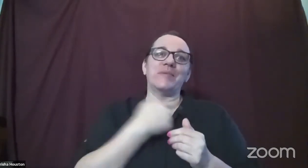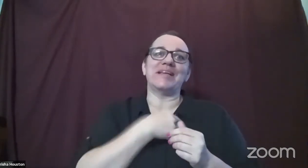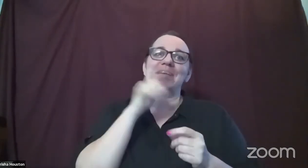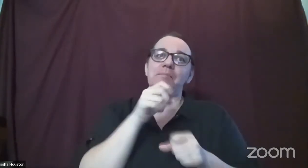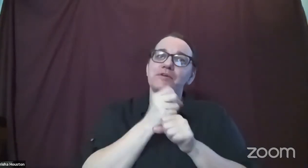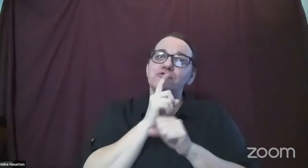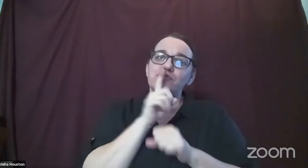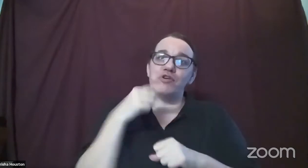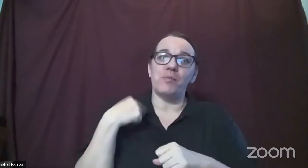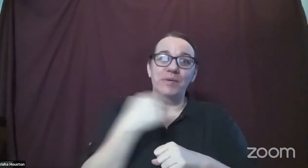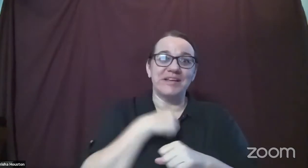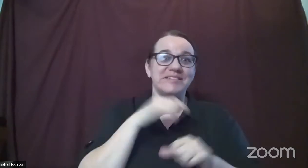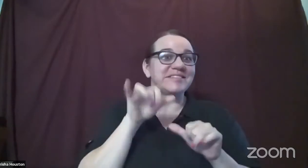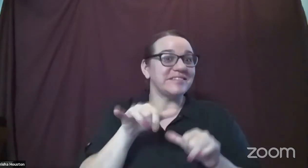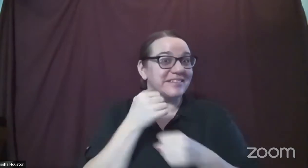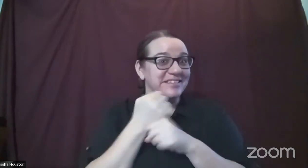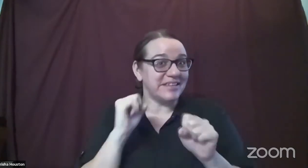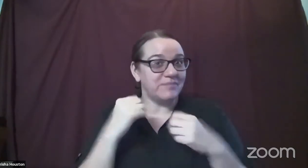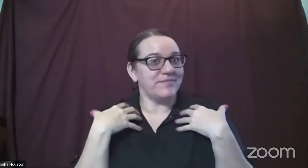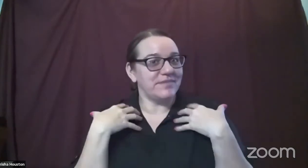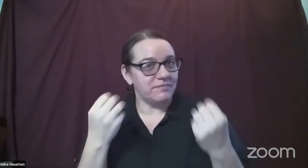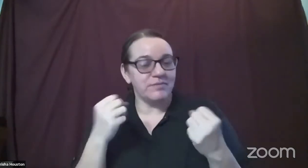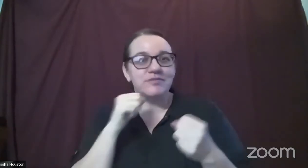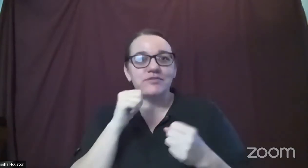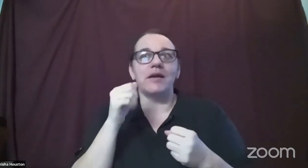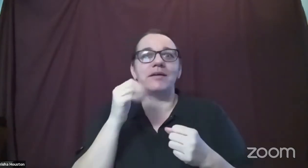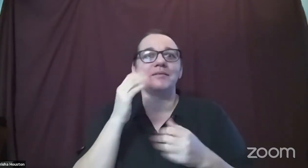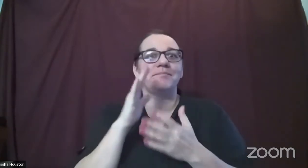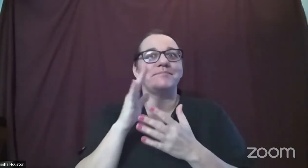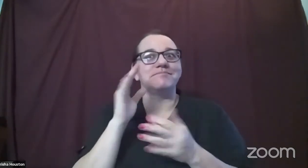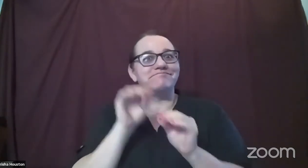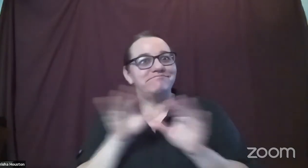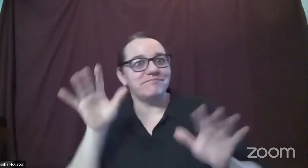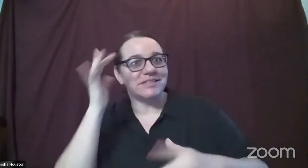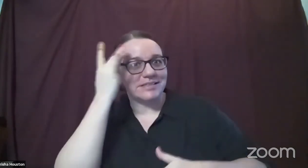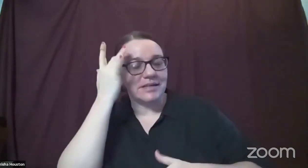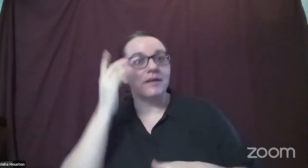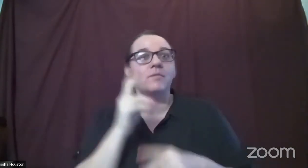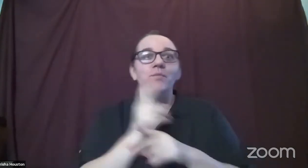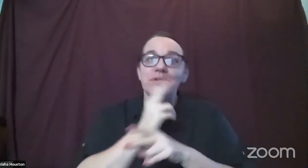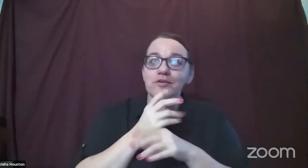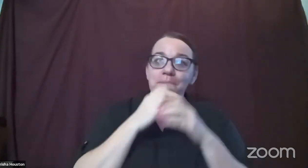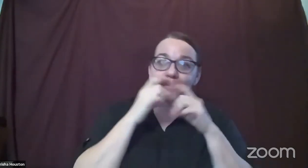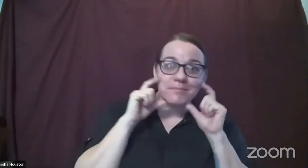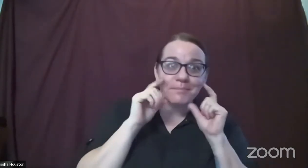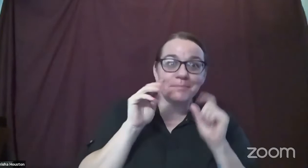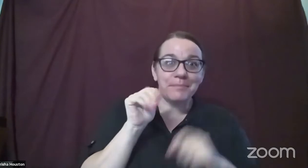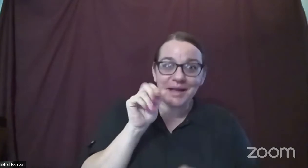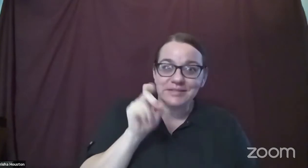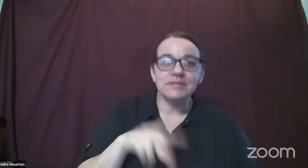now. We need to ensure that we are continuing to stay safe and healthy and not spread the